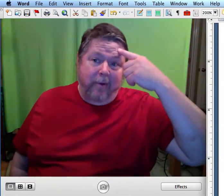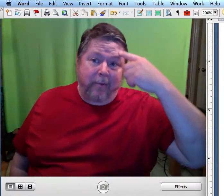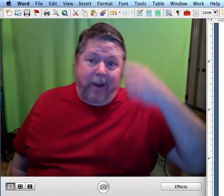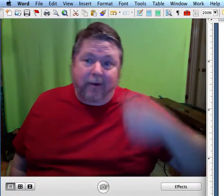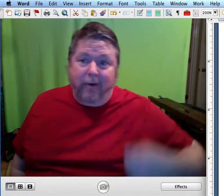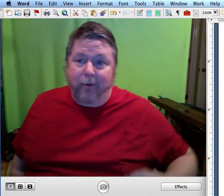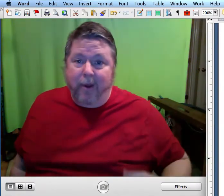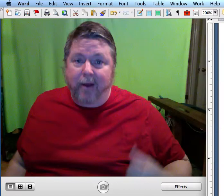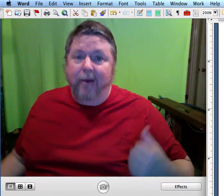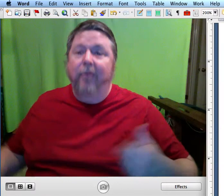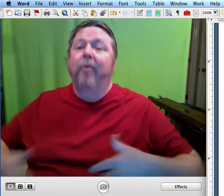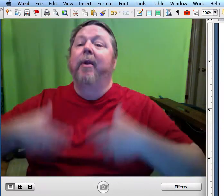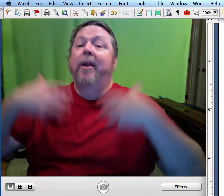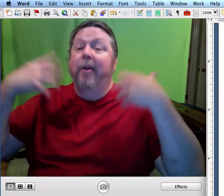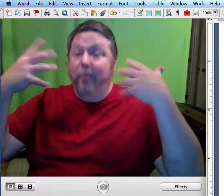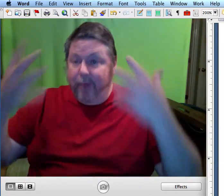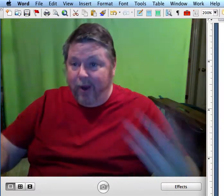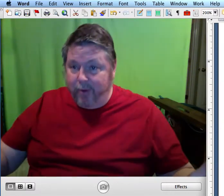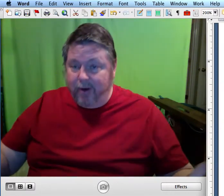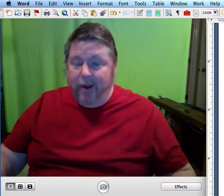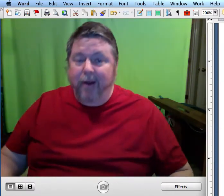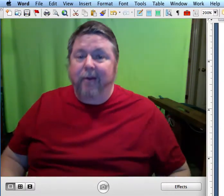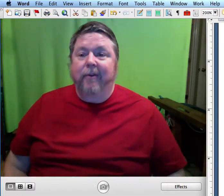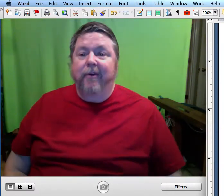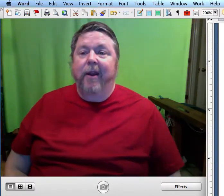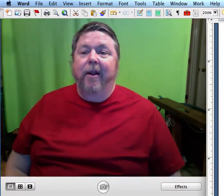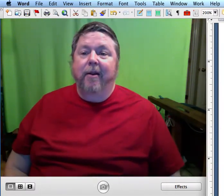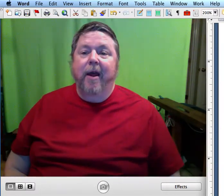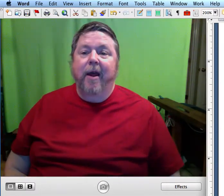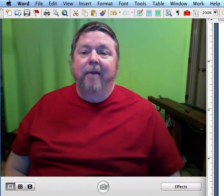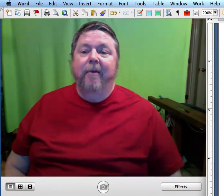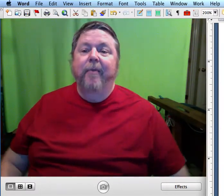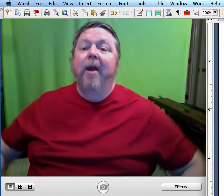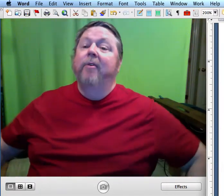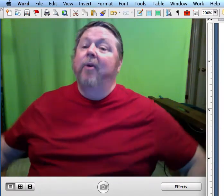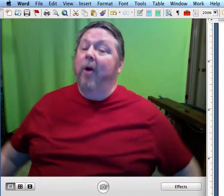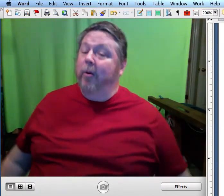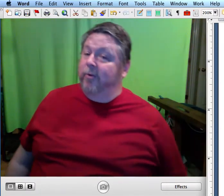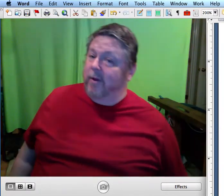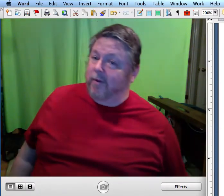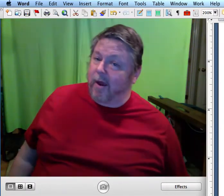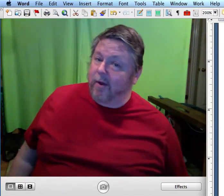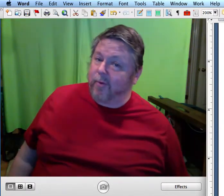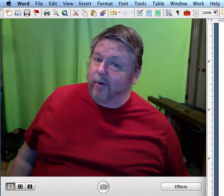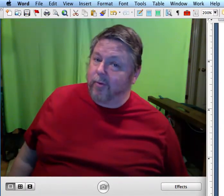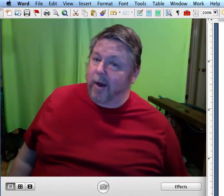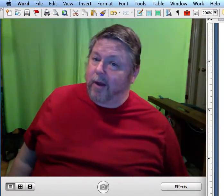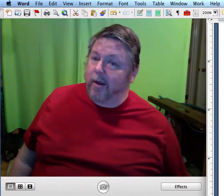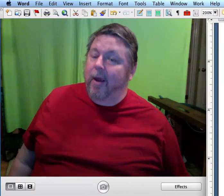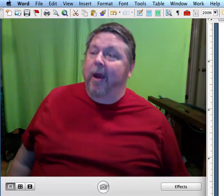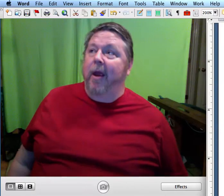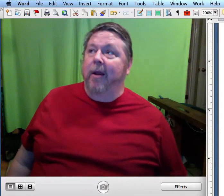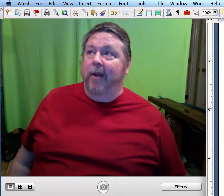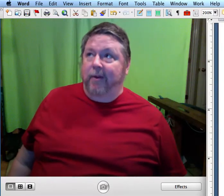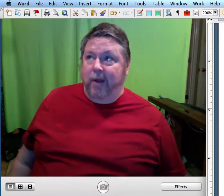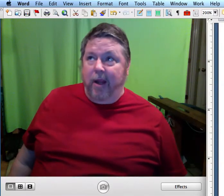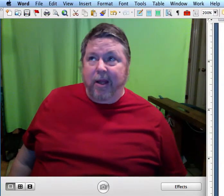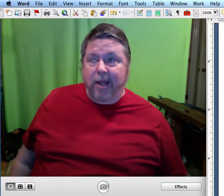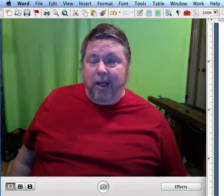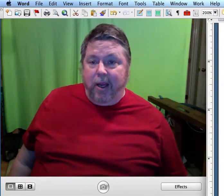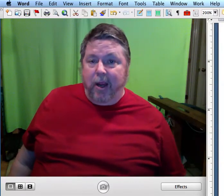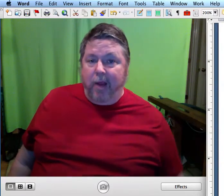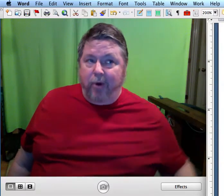have an impact on your mind and your ability to be open to succeeding in the task. So arms to the sides while you're waiting, and listening